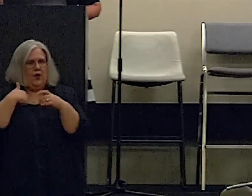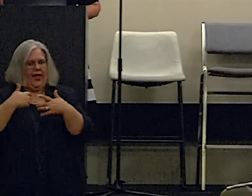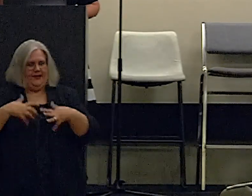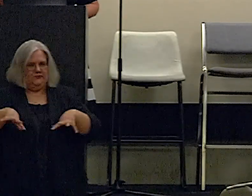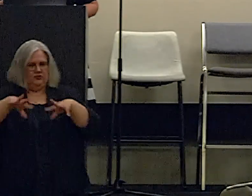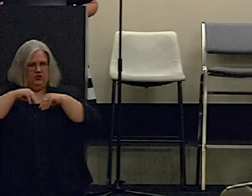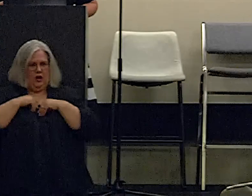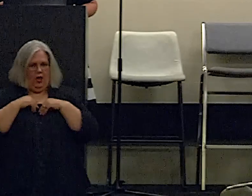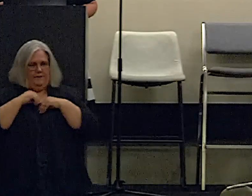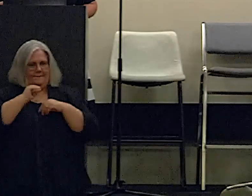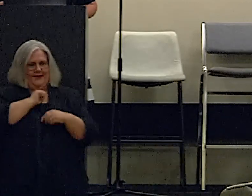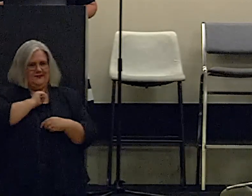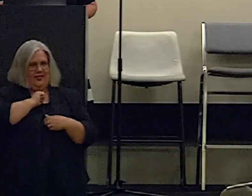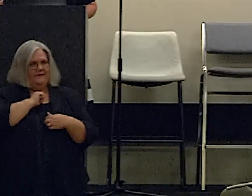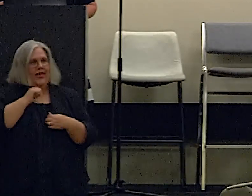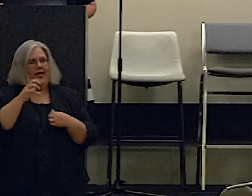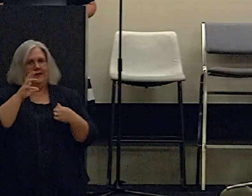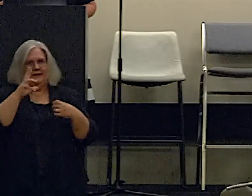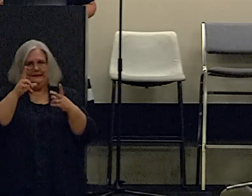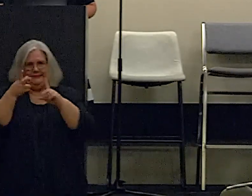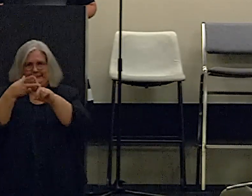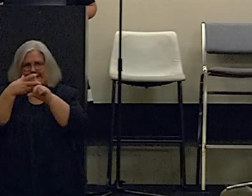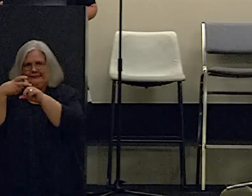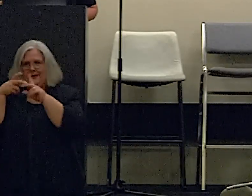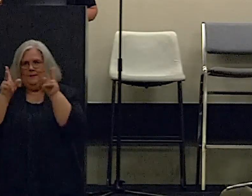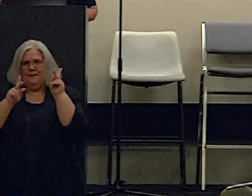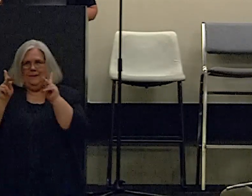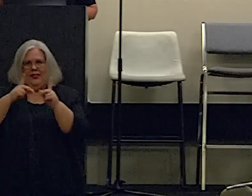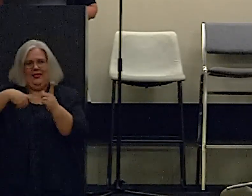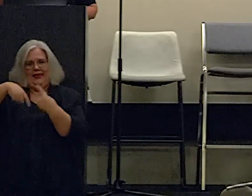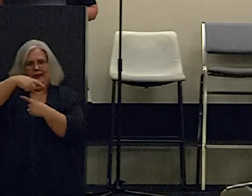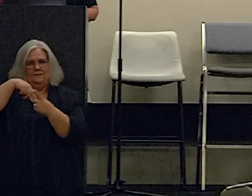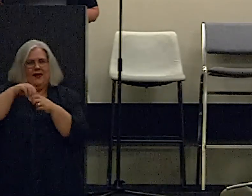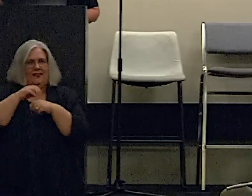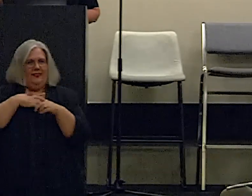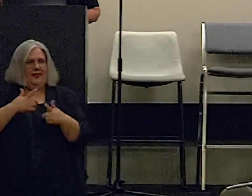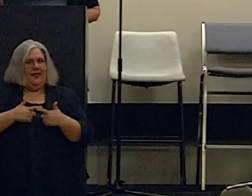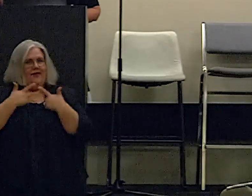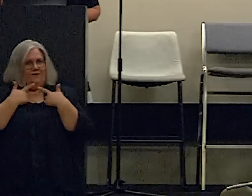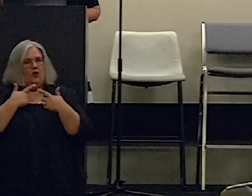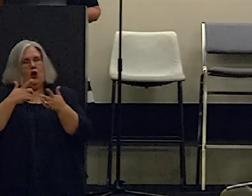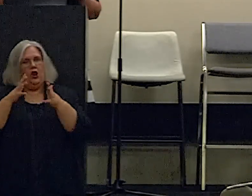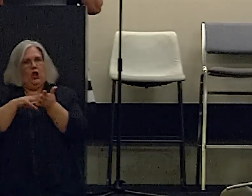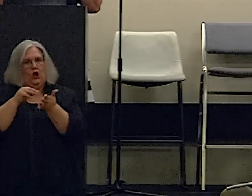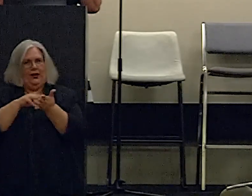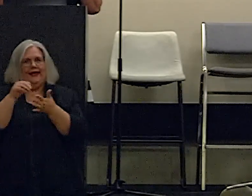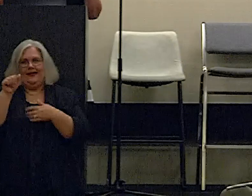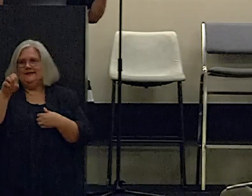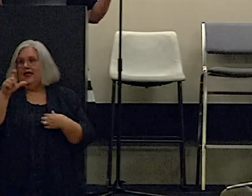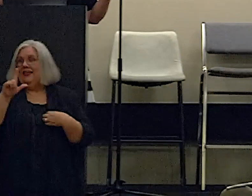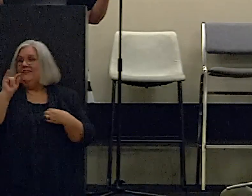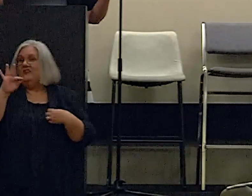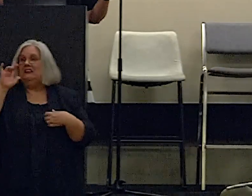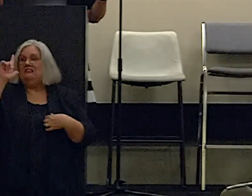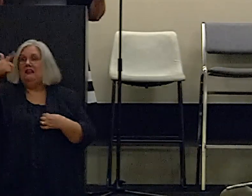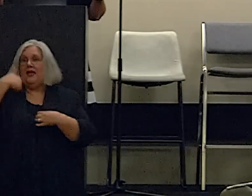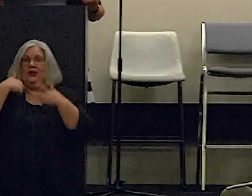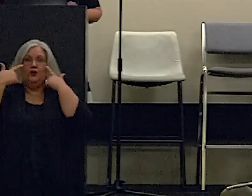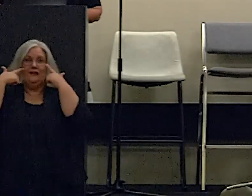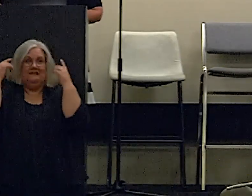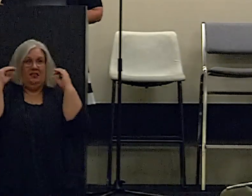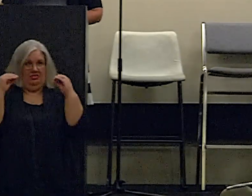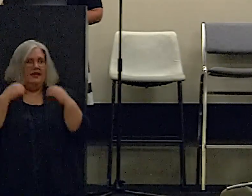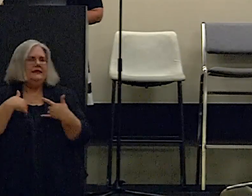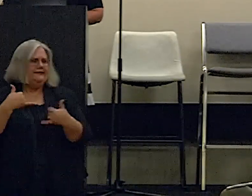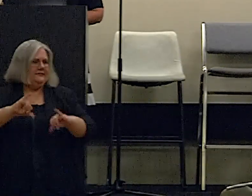and individuals a part of my life are thankfully also learning ASL, so that in case I do get to a point where I hear nothing, I can